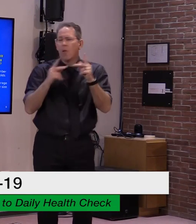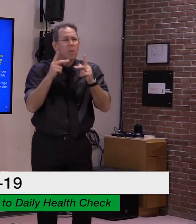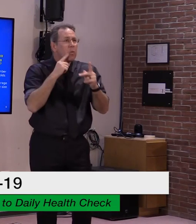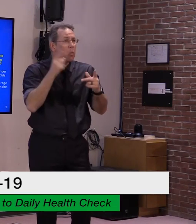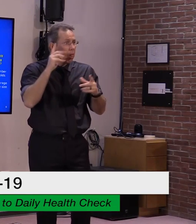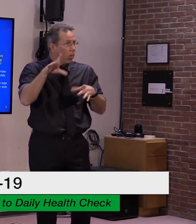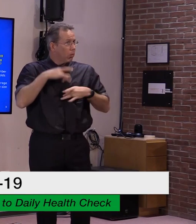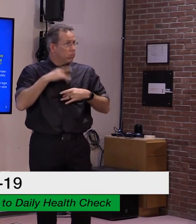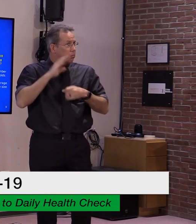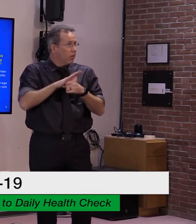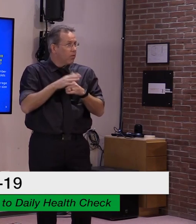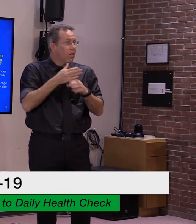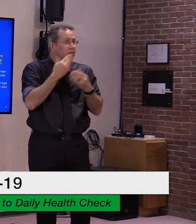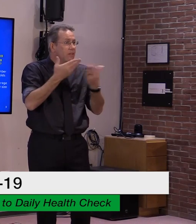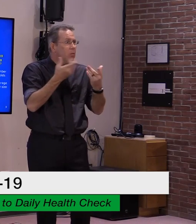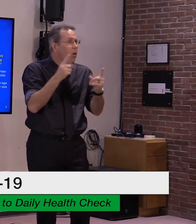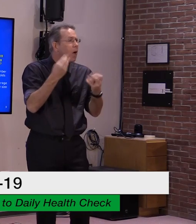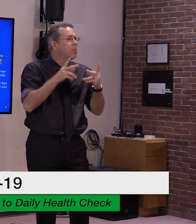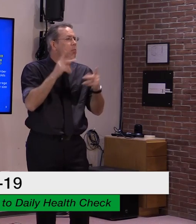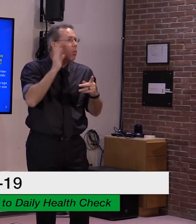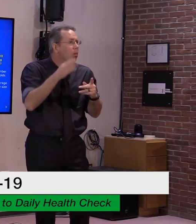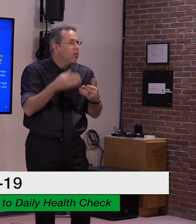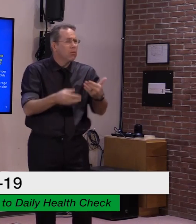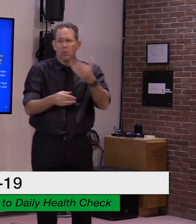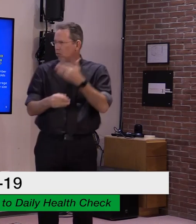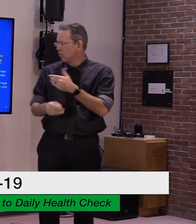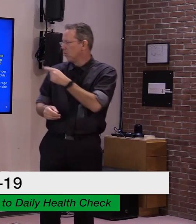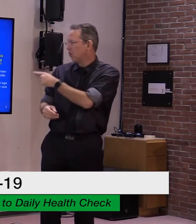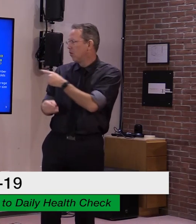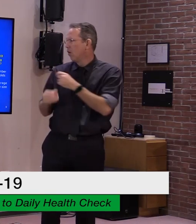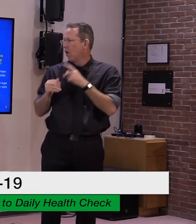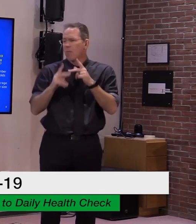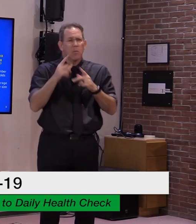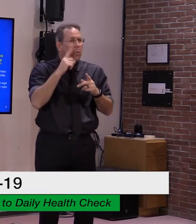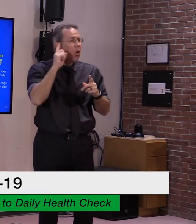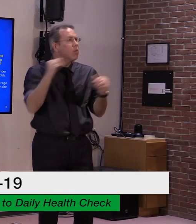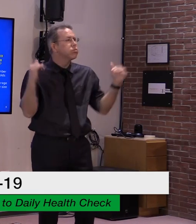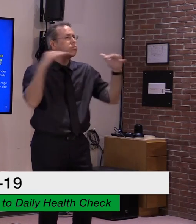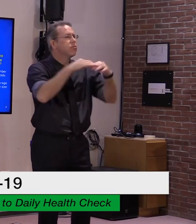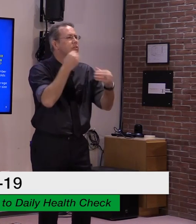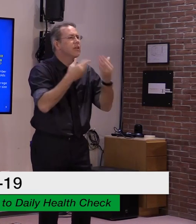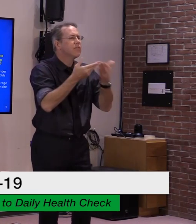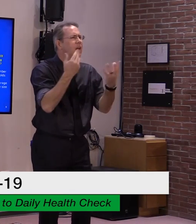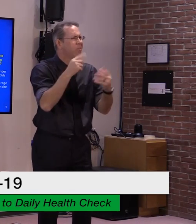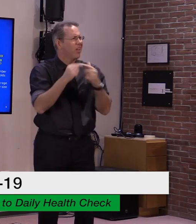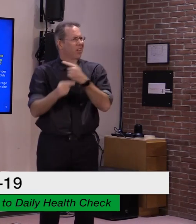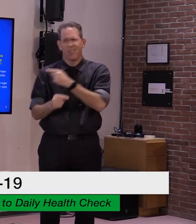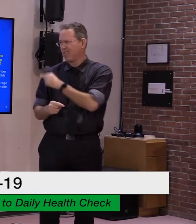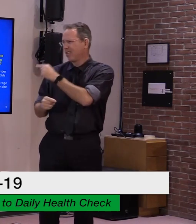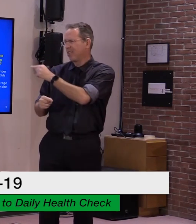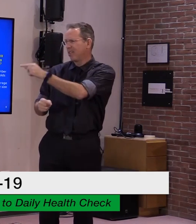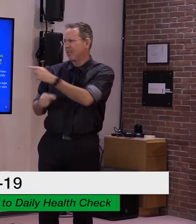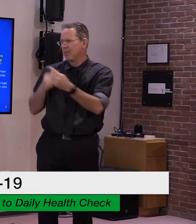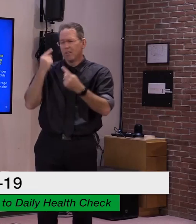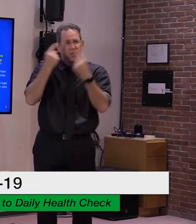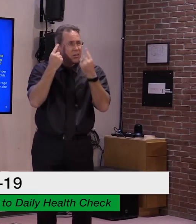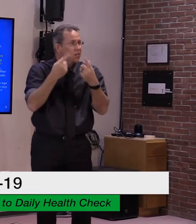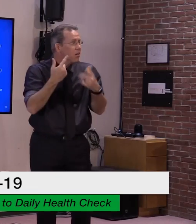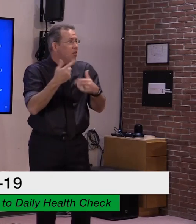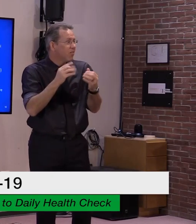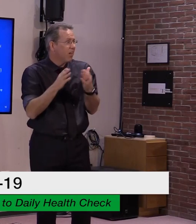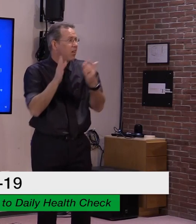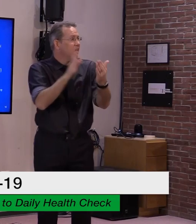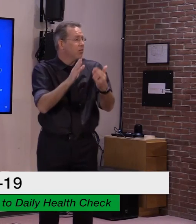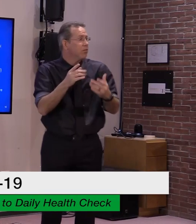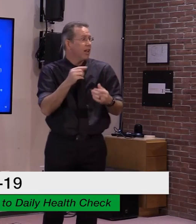continue to have gatherings of 10 or more people in their households and the results are quite alarming and quite